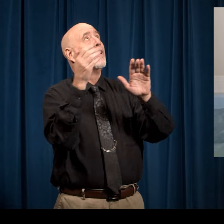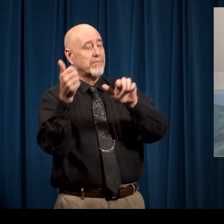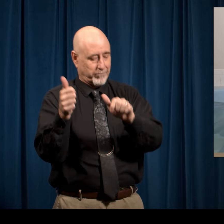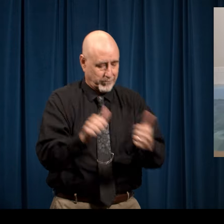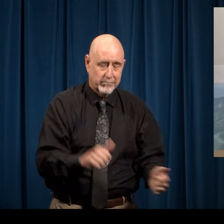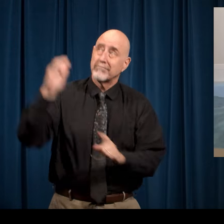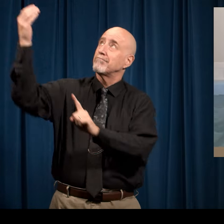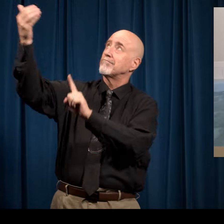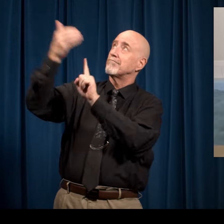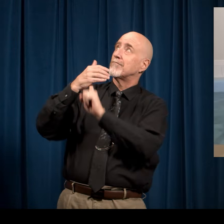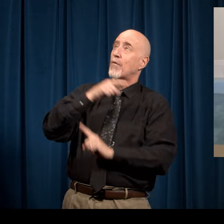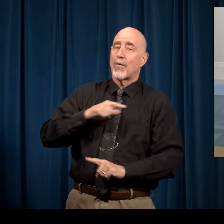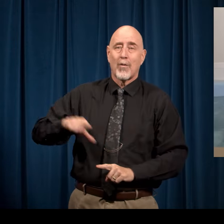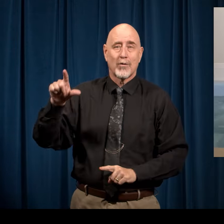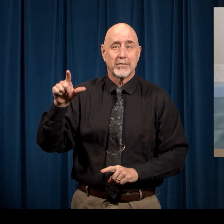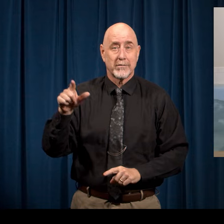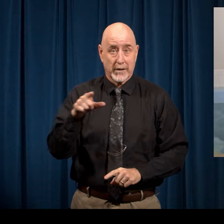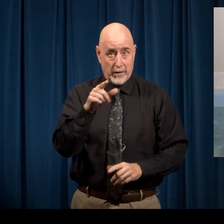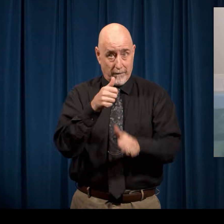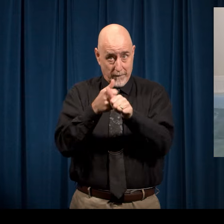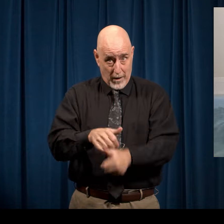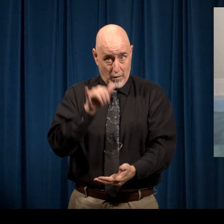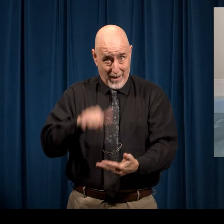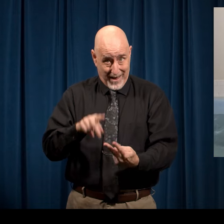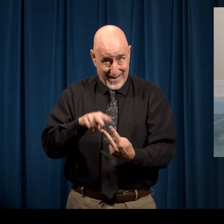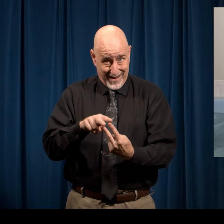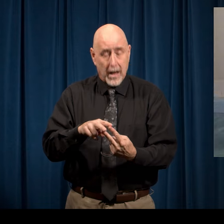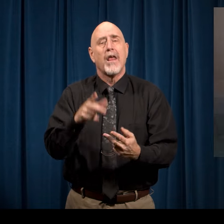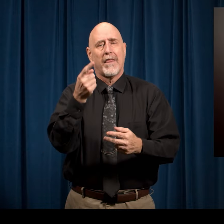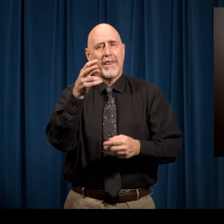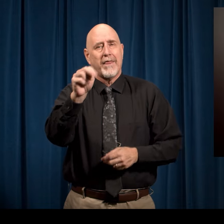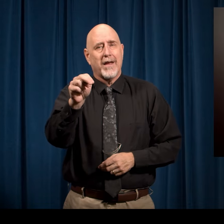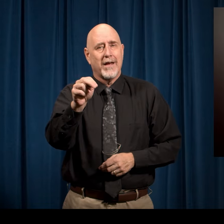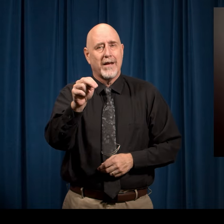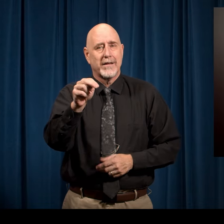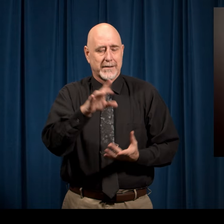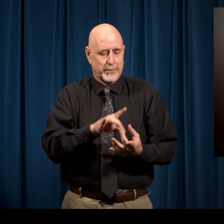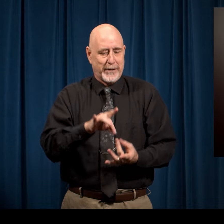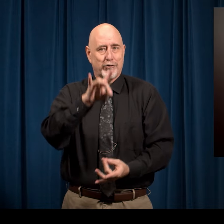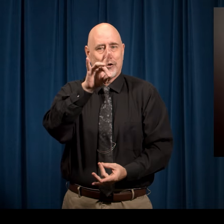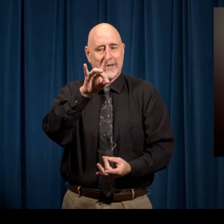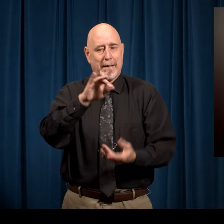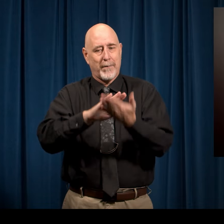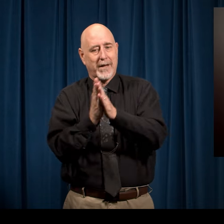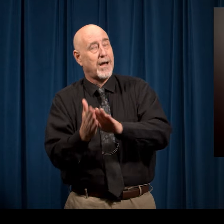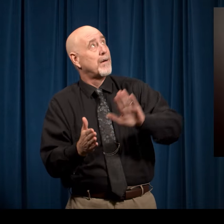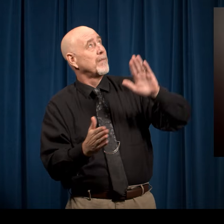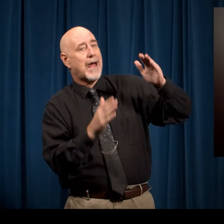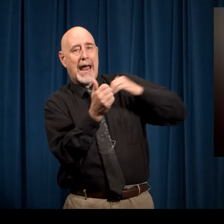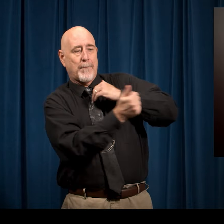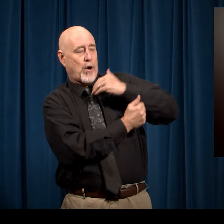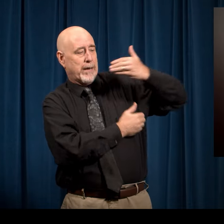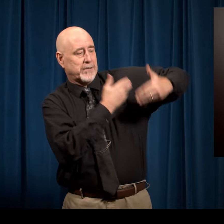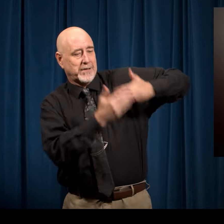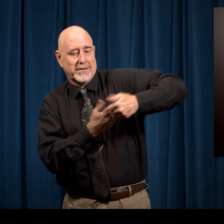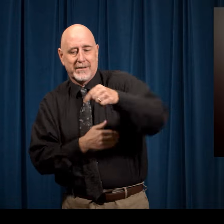and putting the Lord on in baptism. If you will do that, then you'll spiritually be a